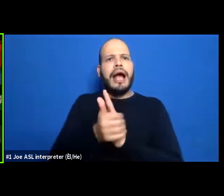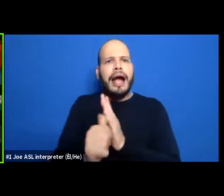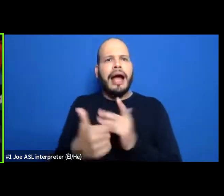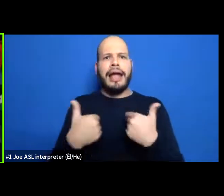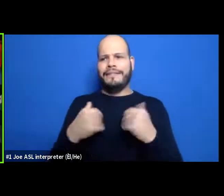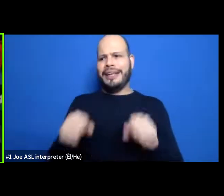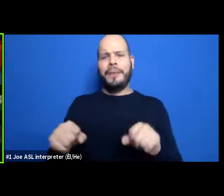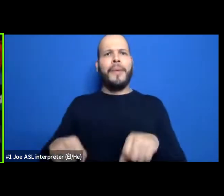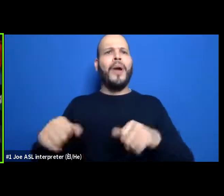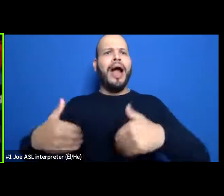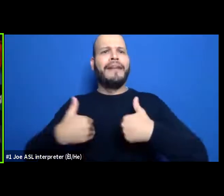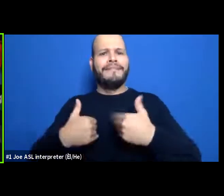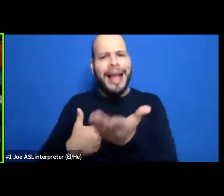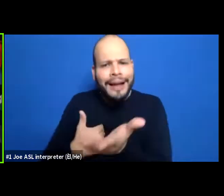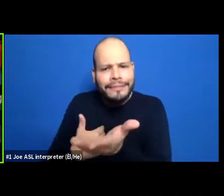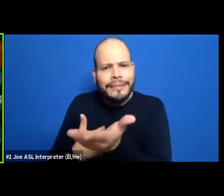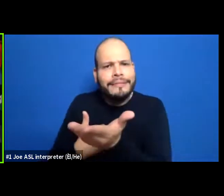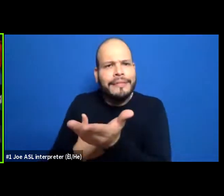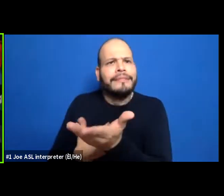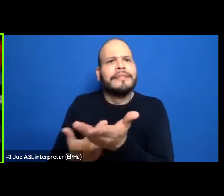way.